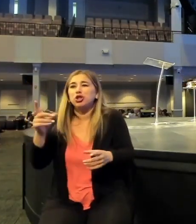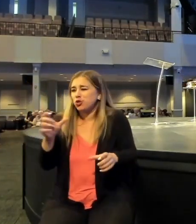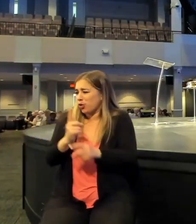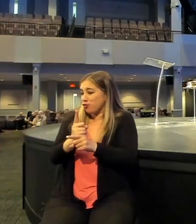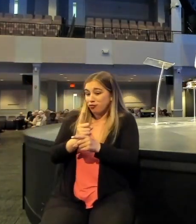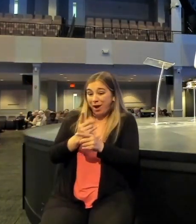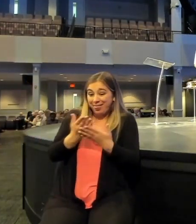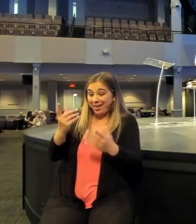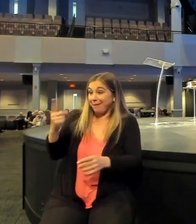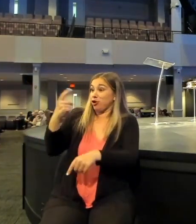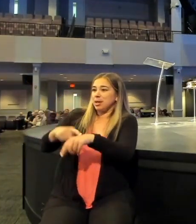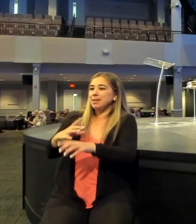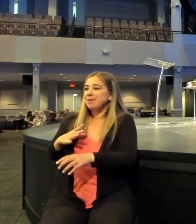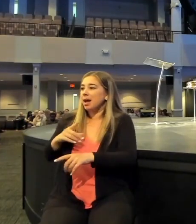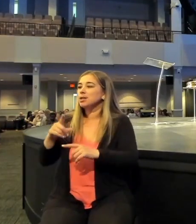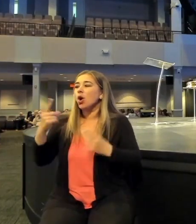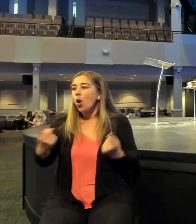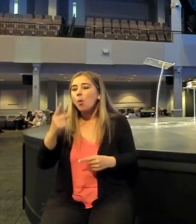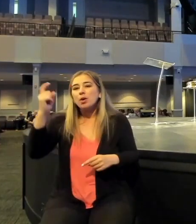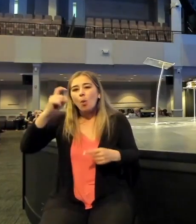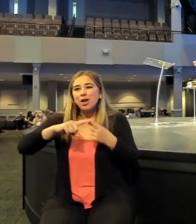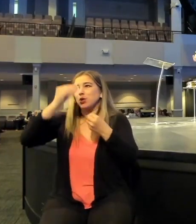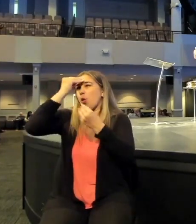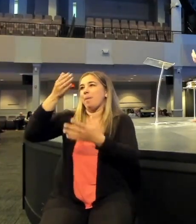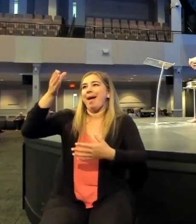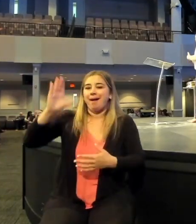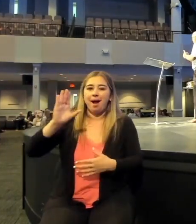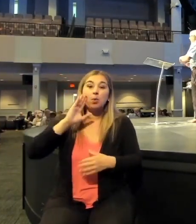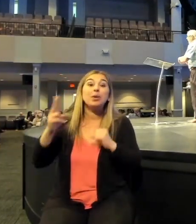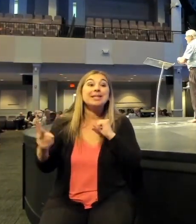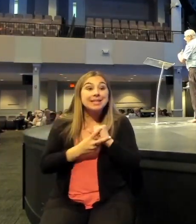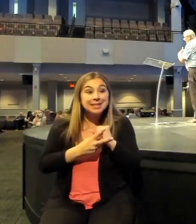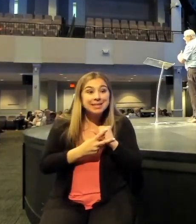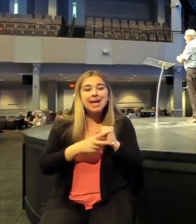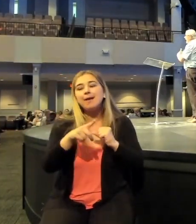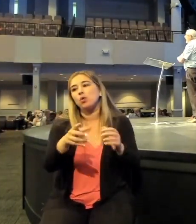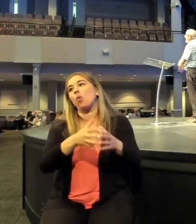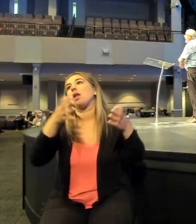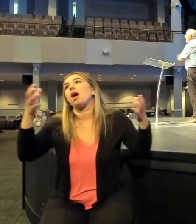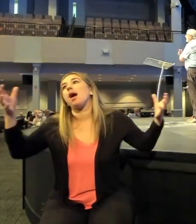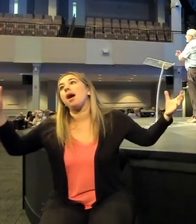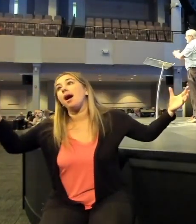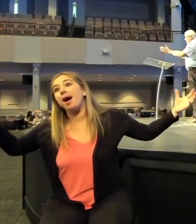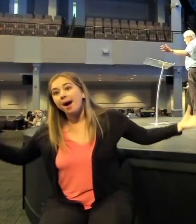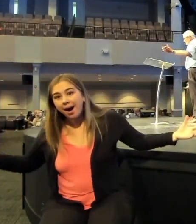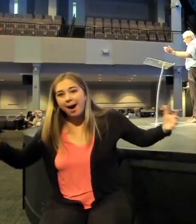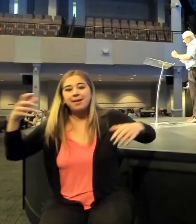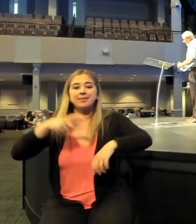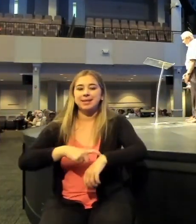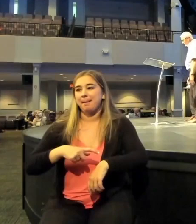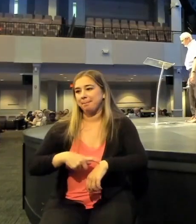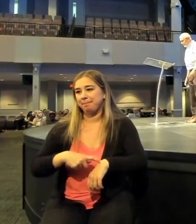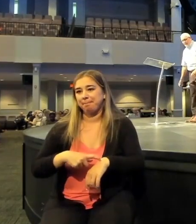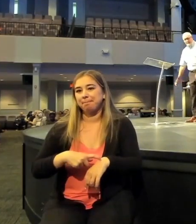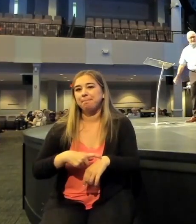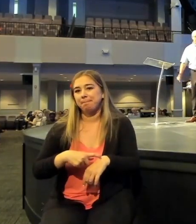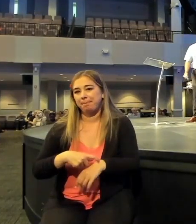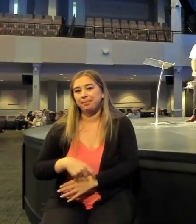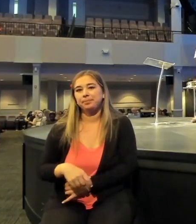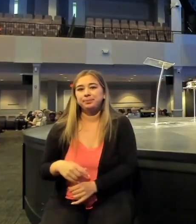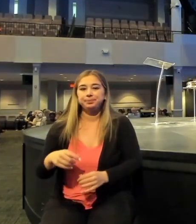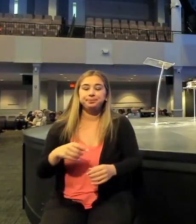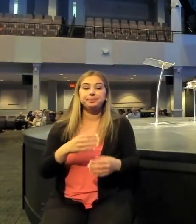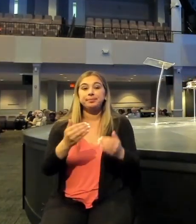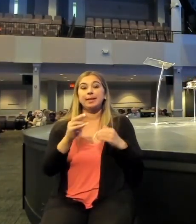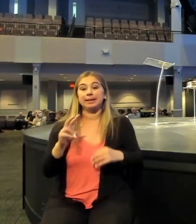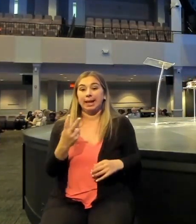supposed to do the first time. And so it's always wiser to obey God. It will save you a lot of time.